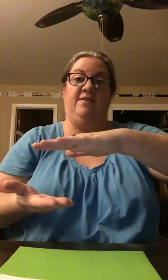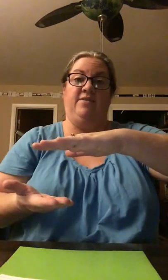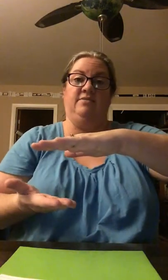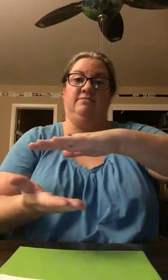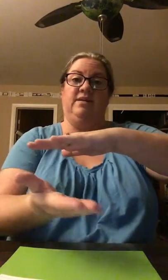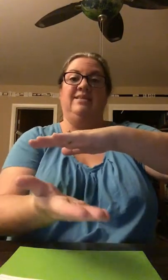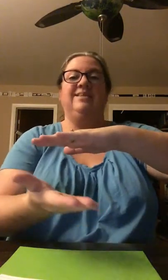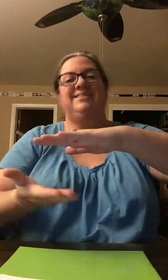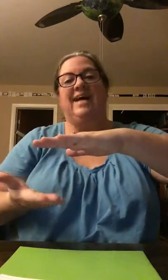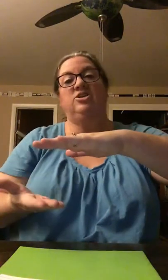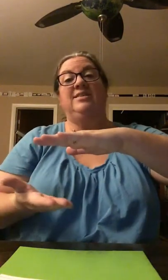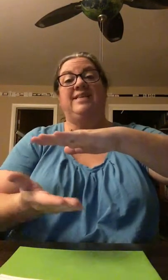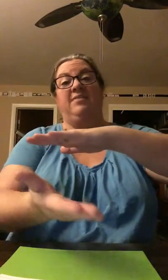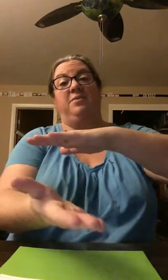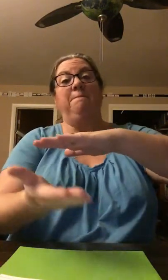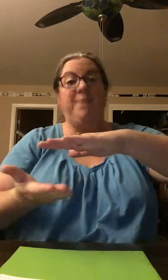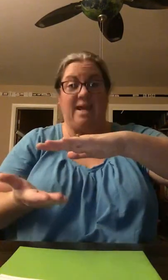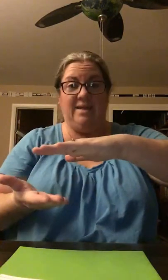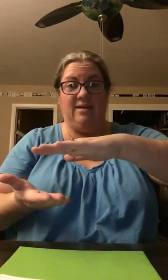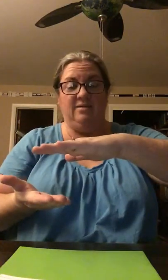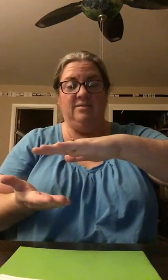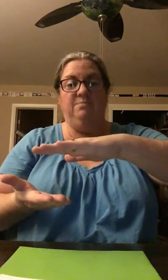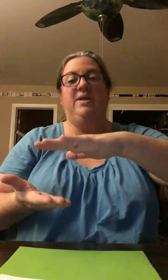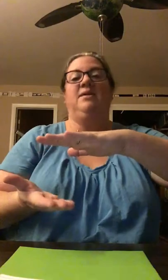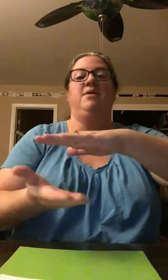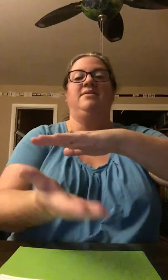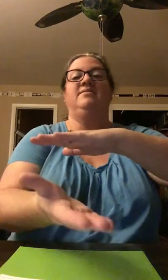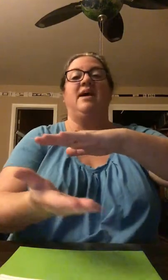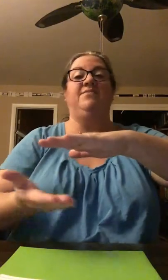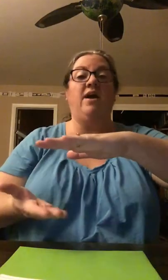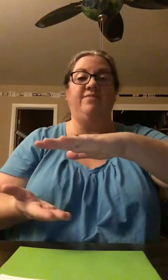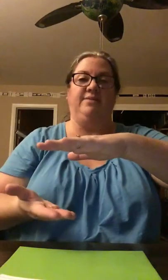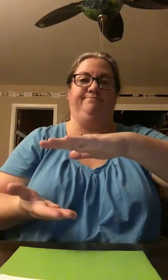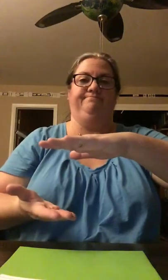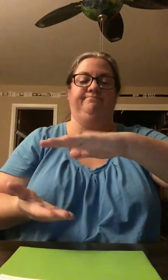oven. This is actually the sign for bake, but it can be the sign for oven.